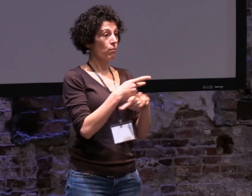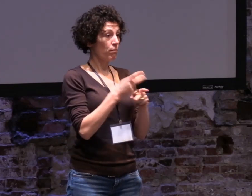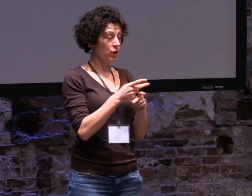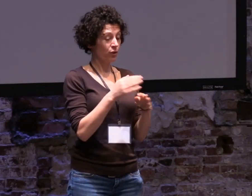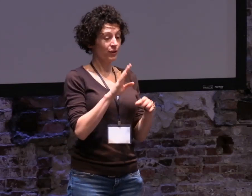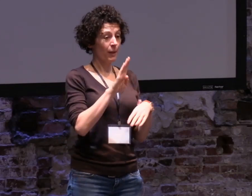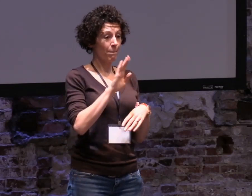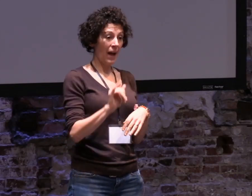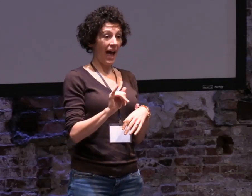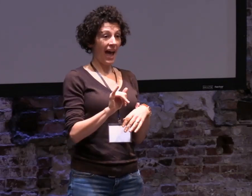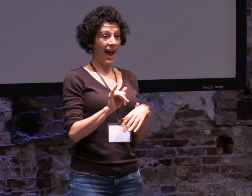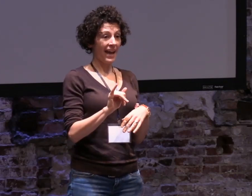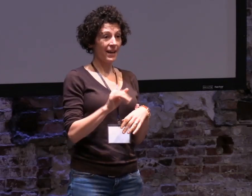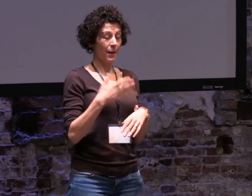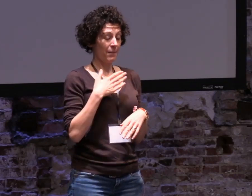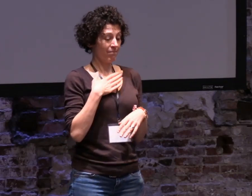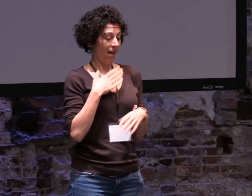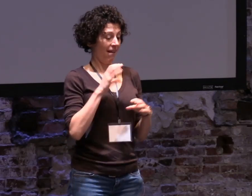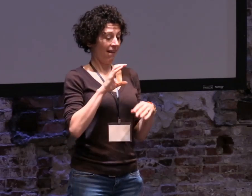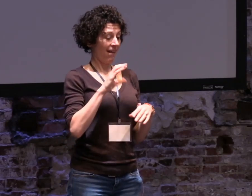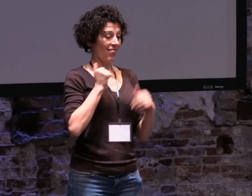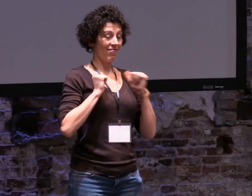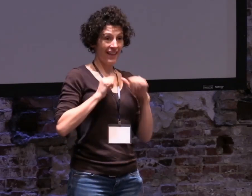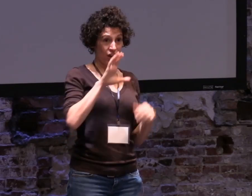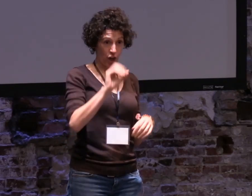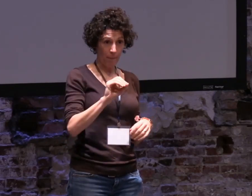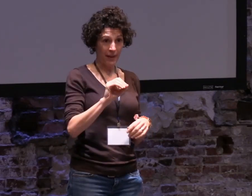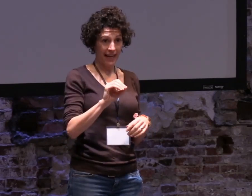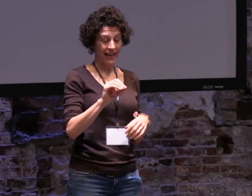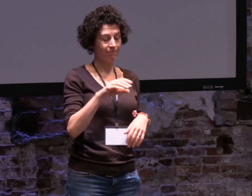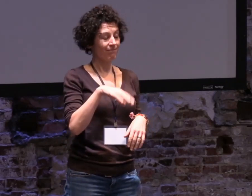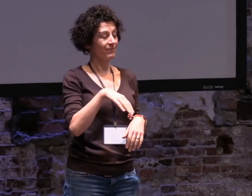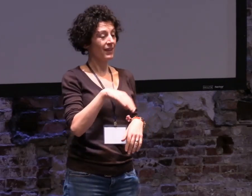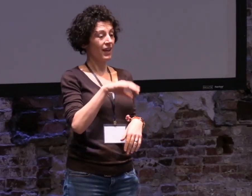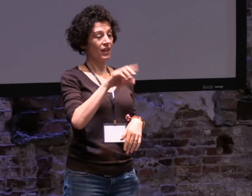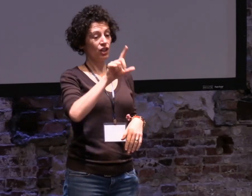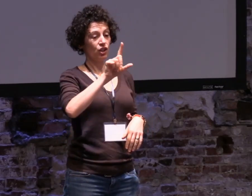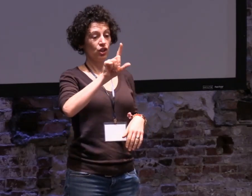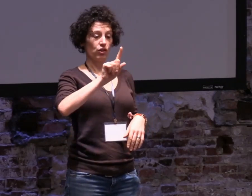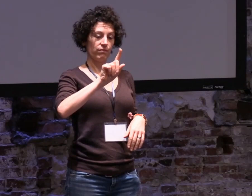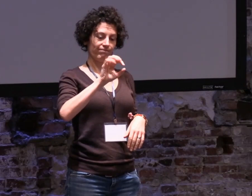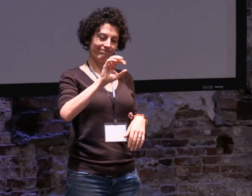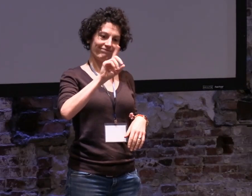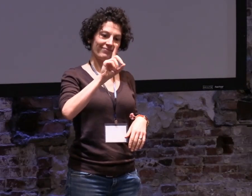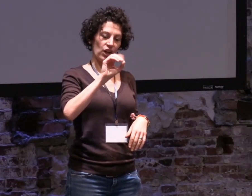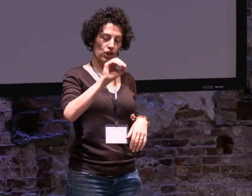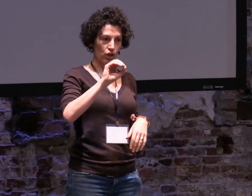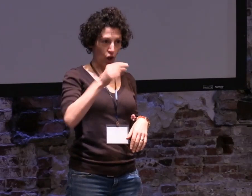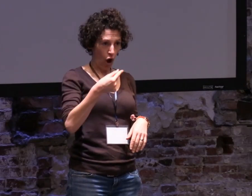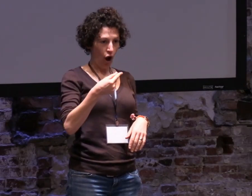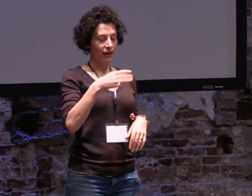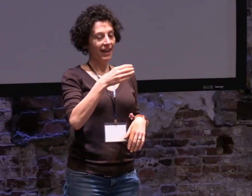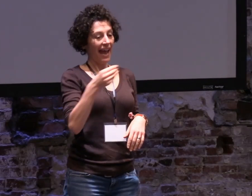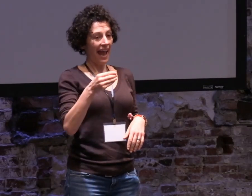Separated at Birth was the show that it was used in as a part of the costume.